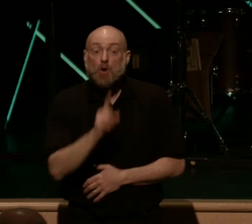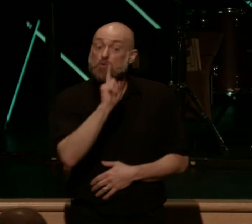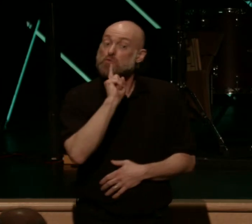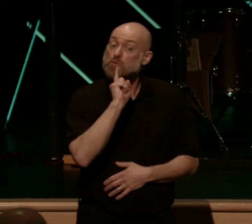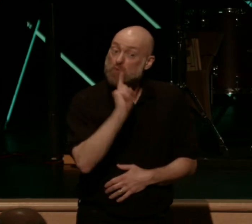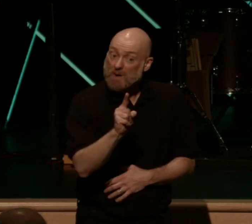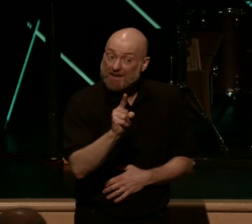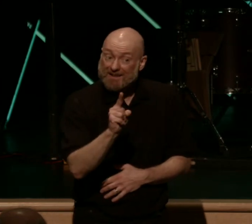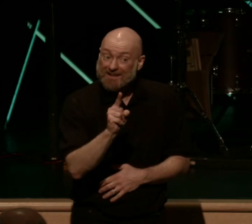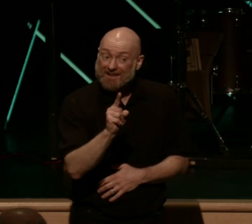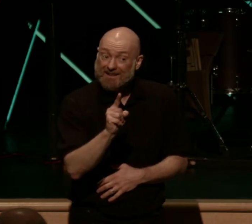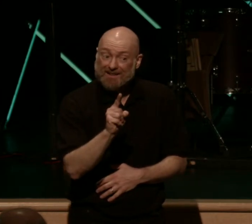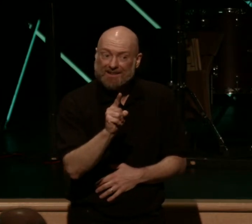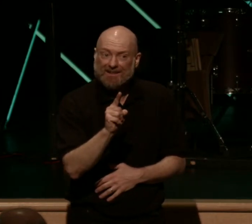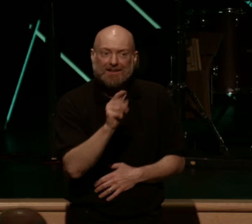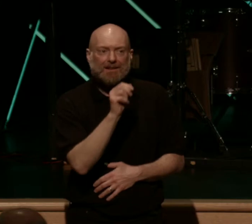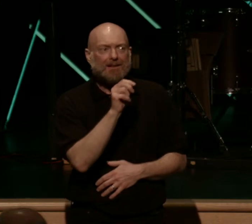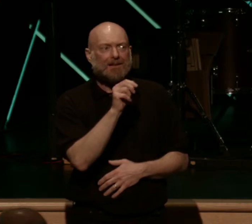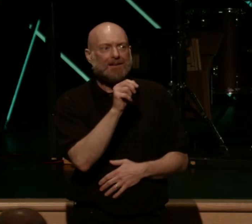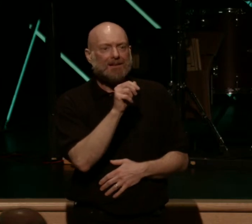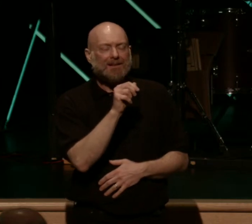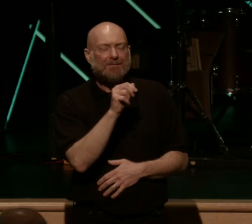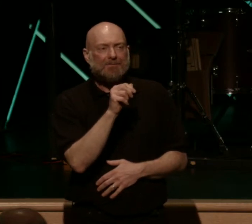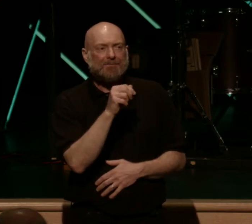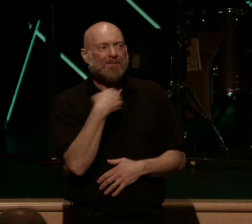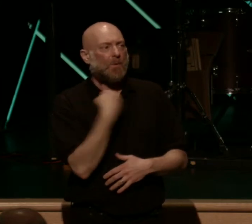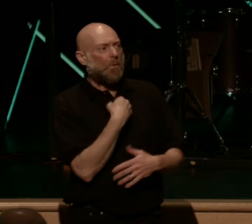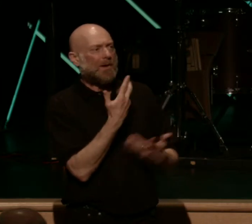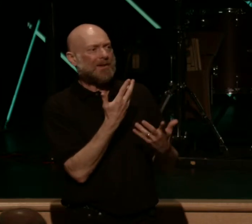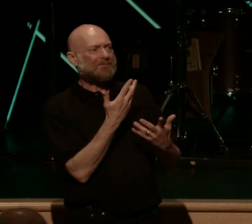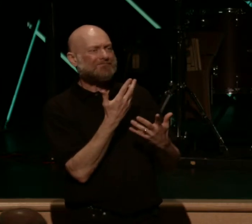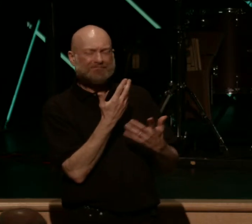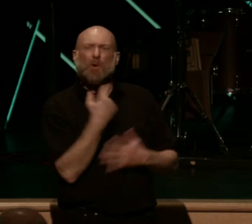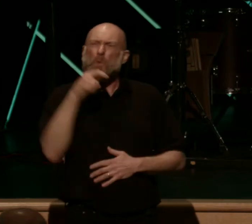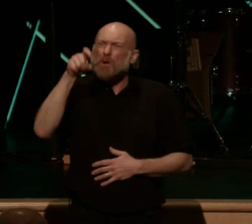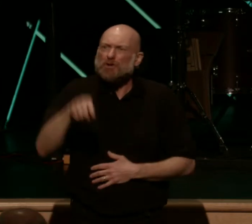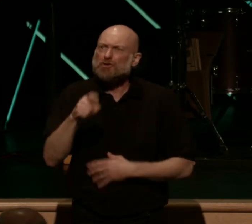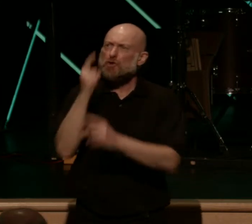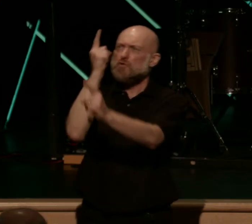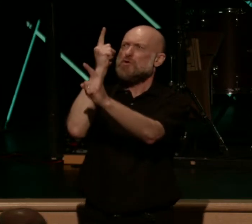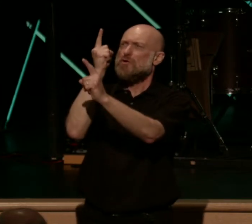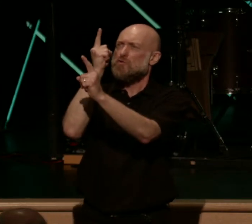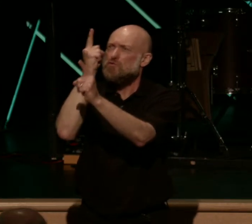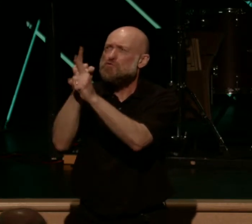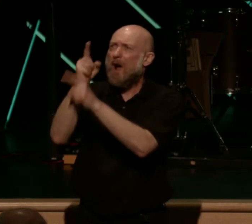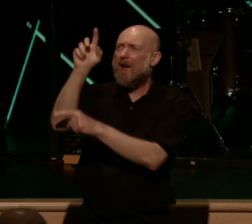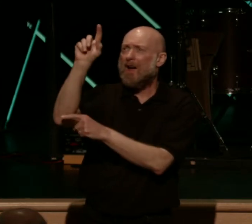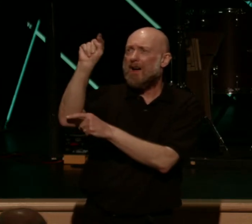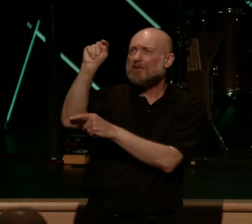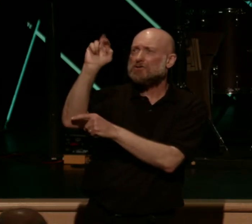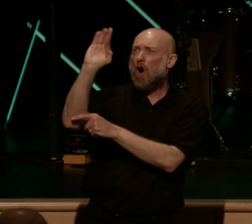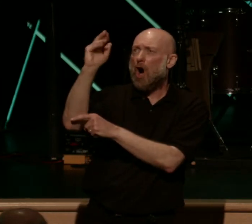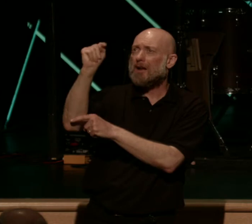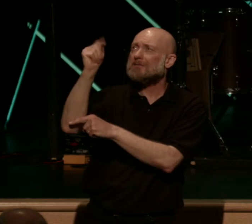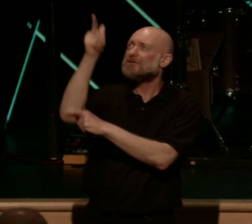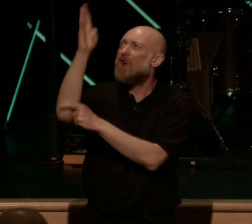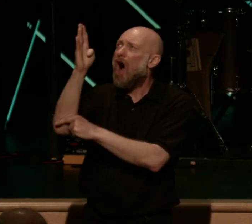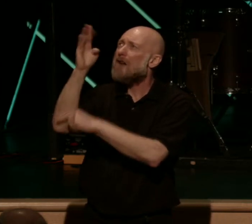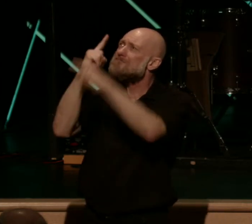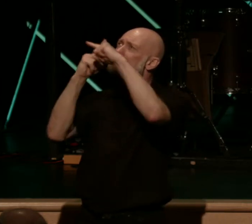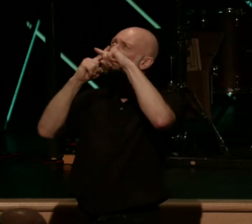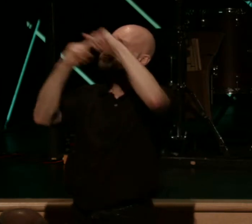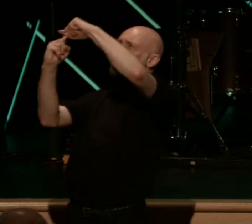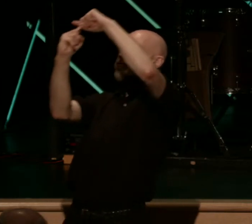Instead of aiming at the right target, by first seeking our satisfaction in God